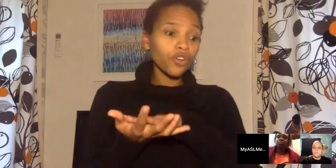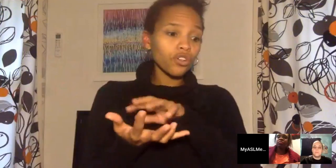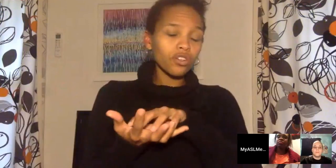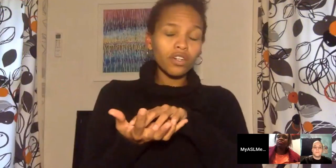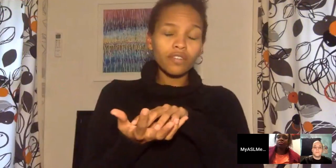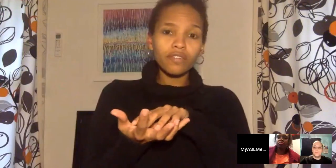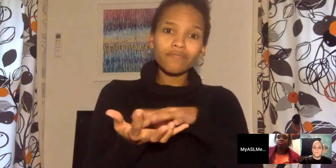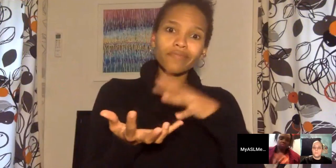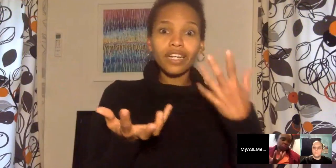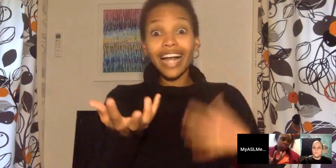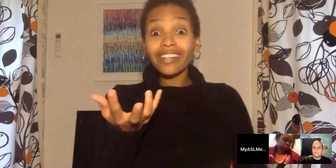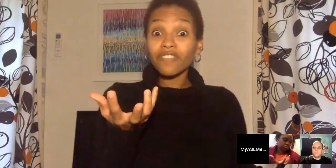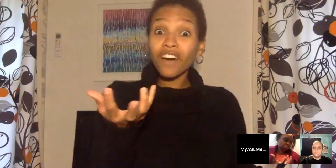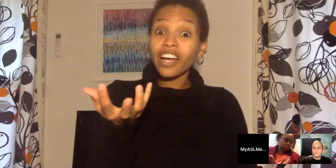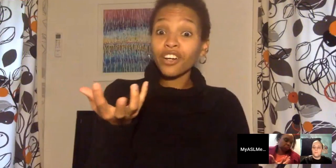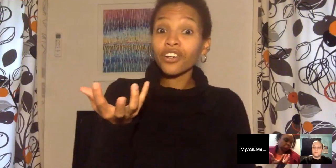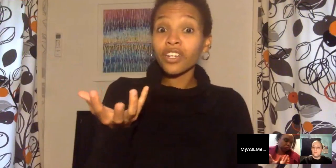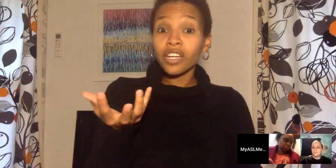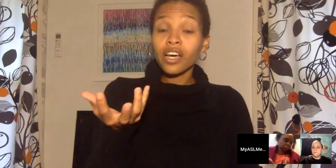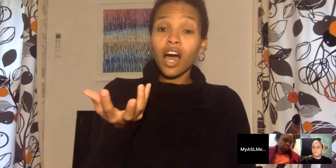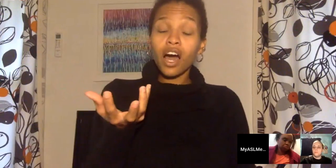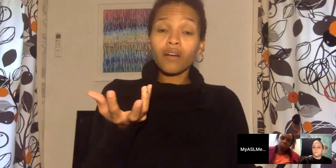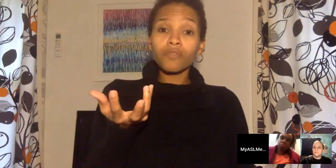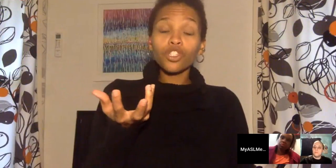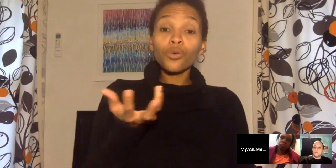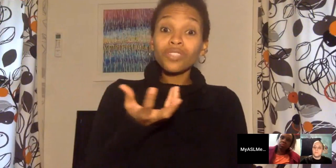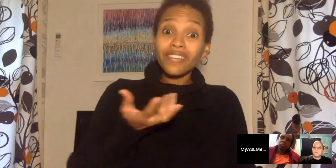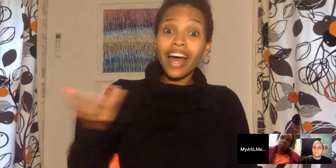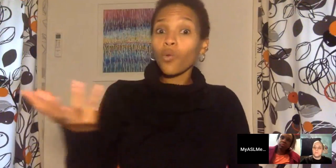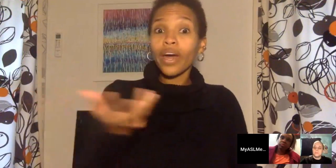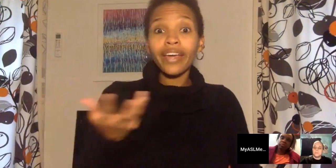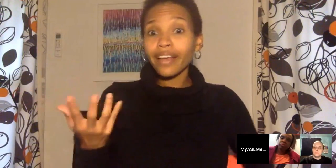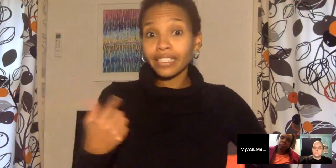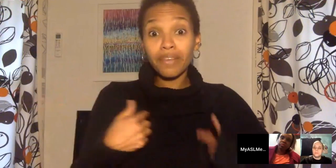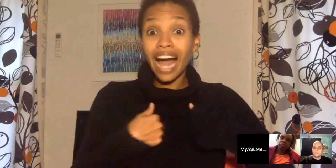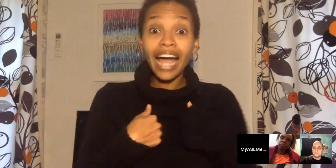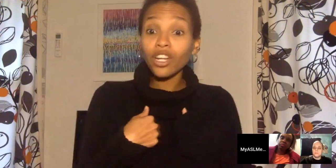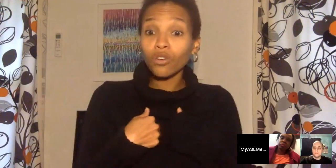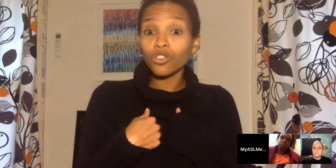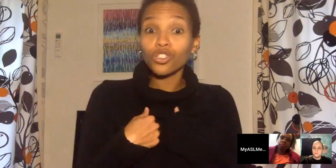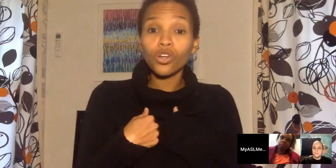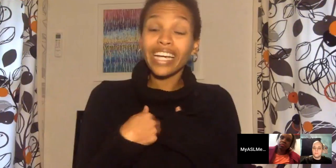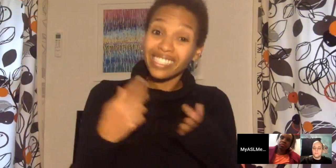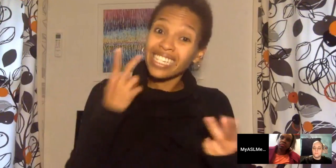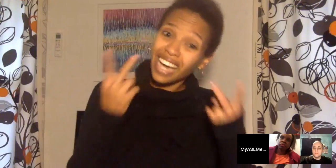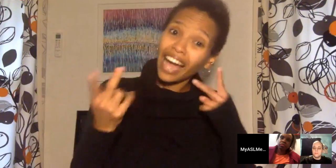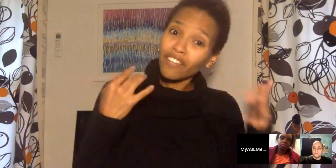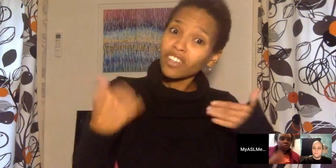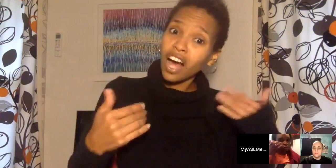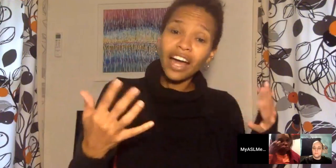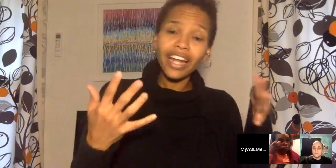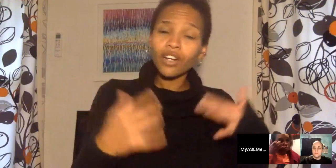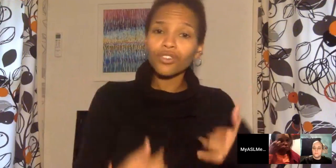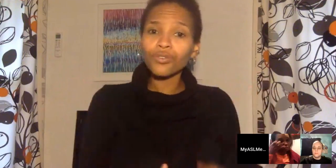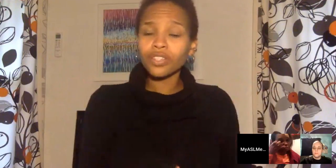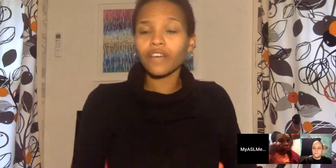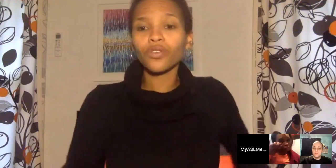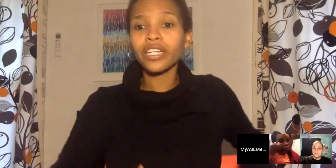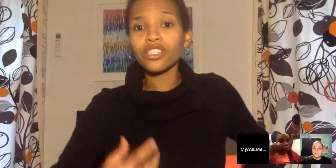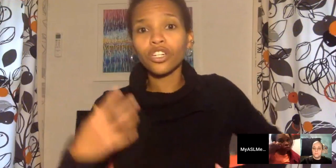useful classifier, used in that way. That's something I see kind of a lot and I don't use enough. So I need to start